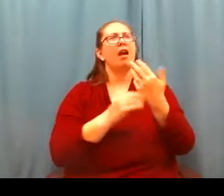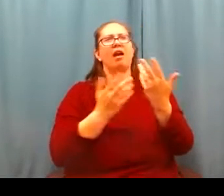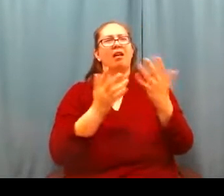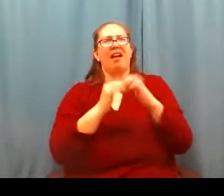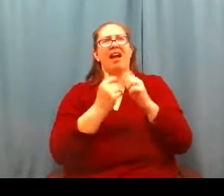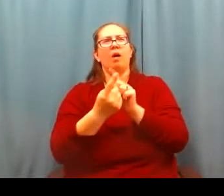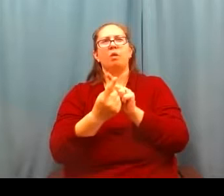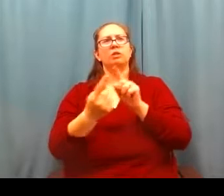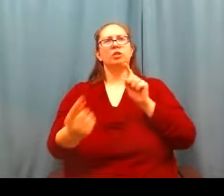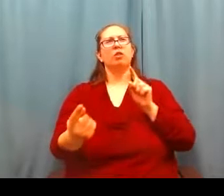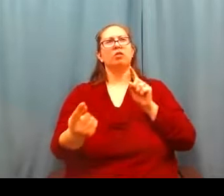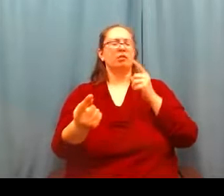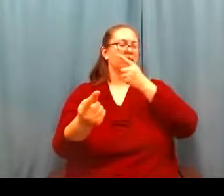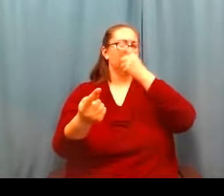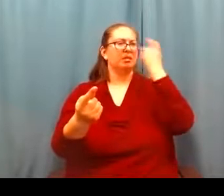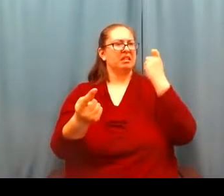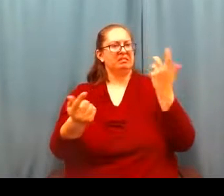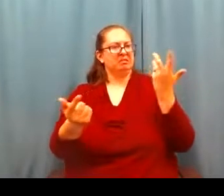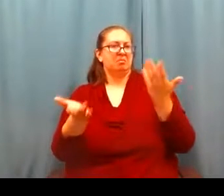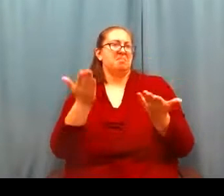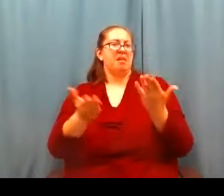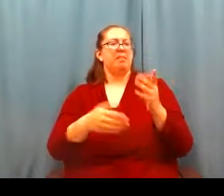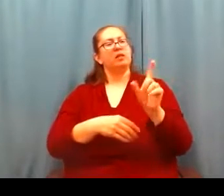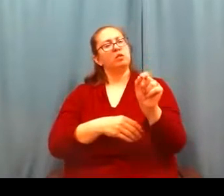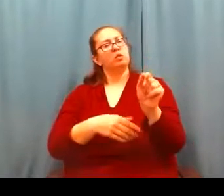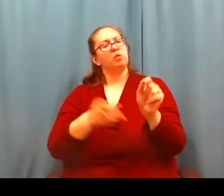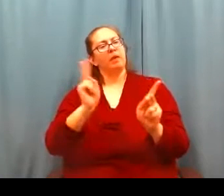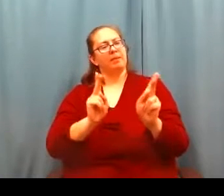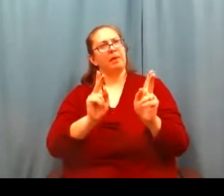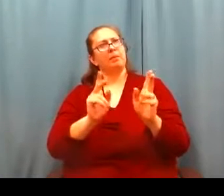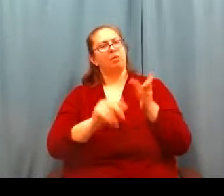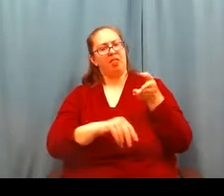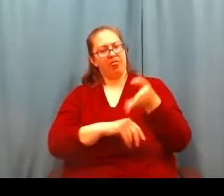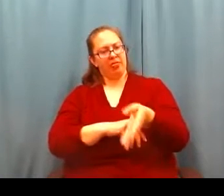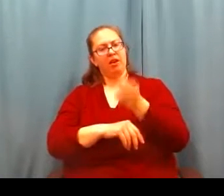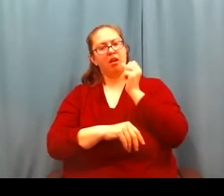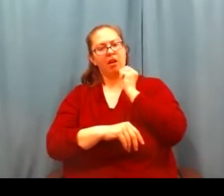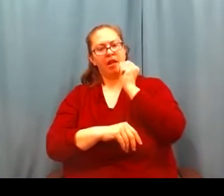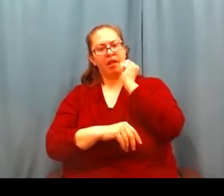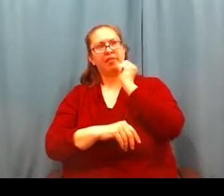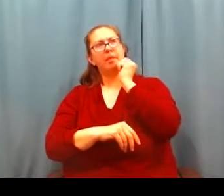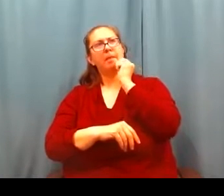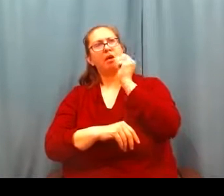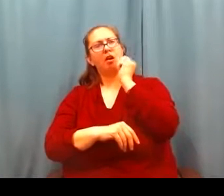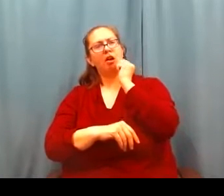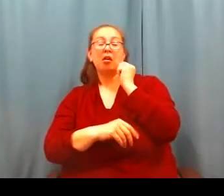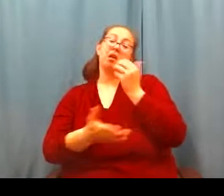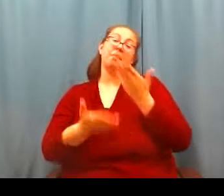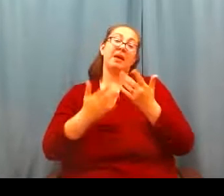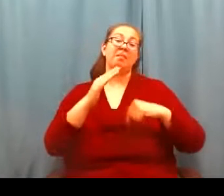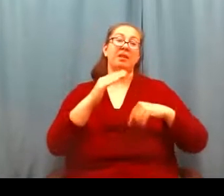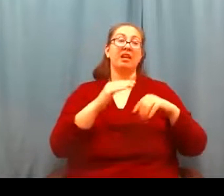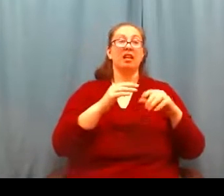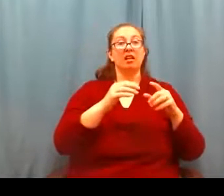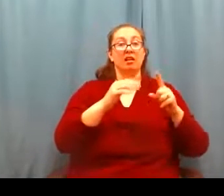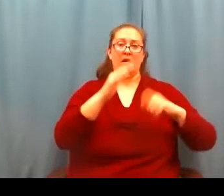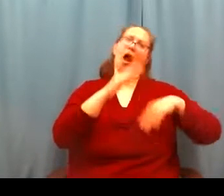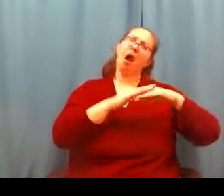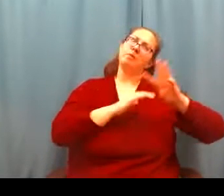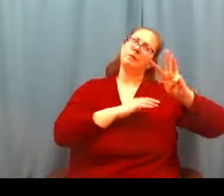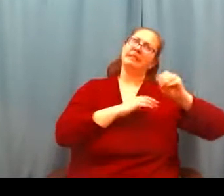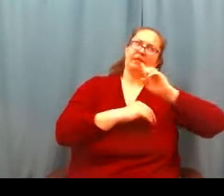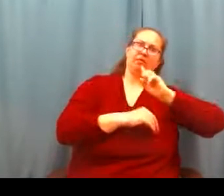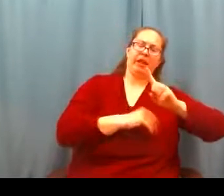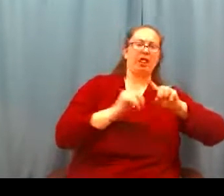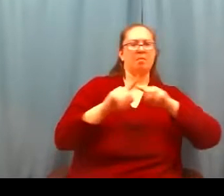have 20 people in a bar that normally has a capacity of 50 to 60. What are your guidelines for that? Well, I think you're